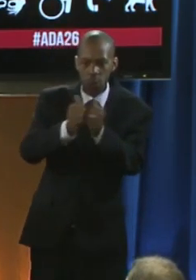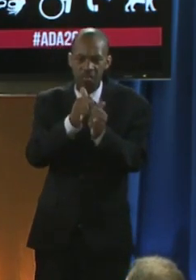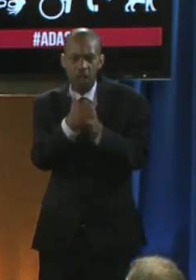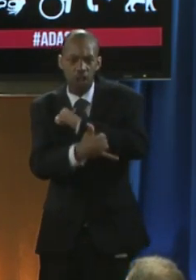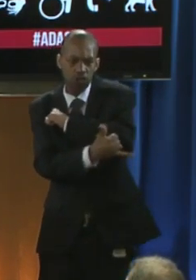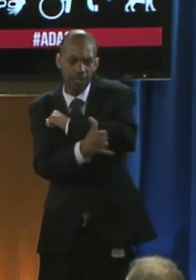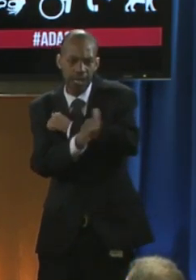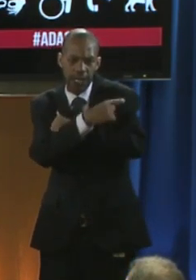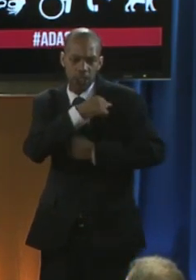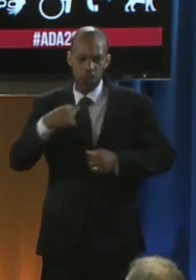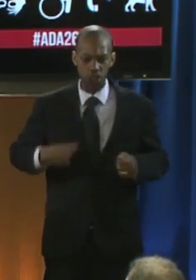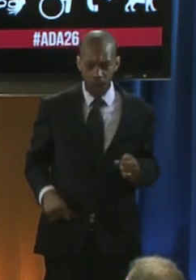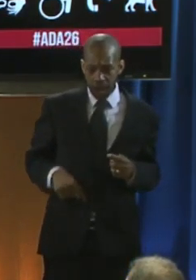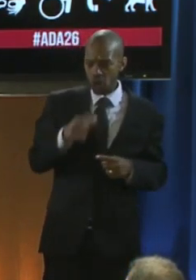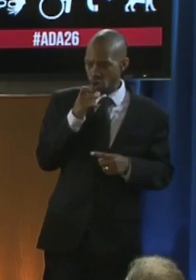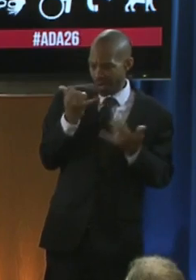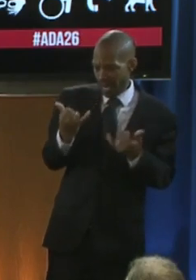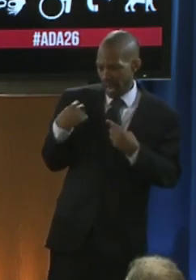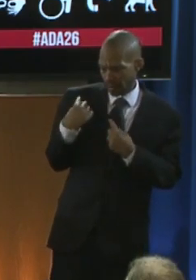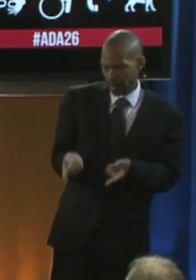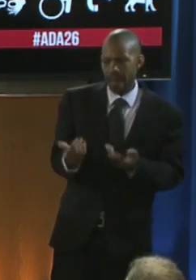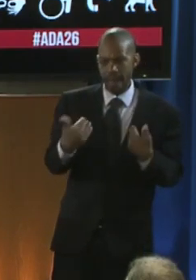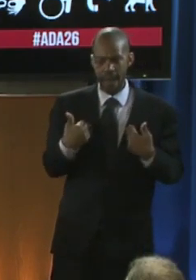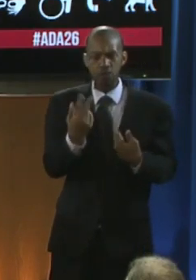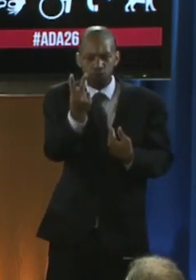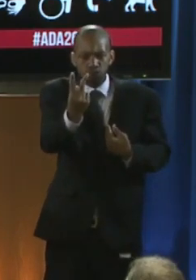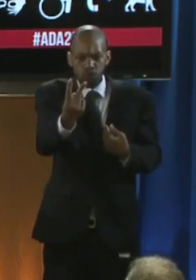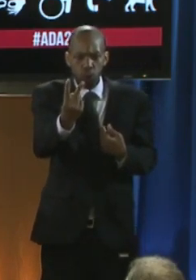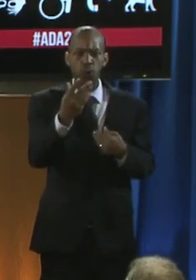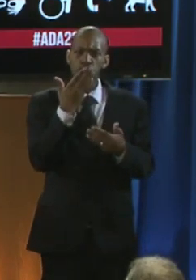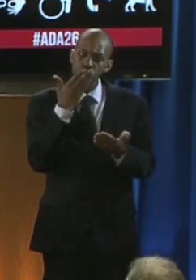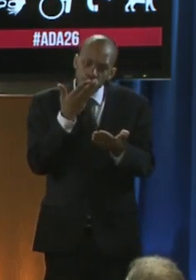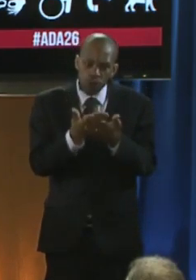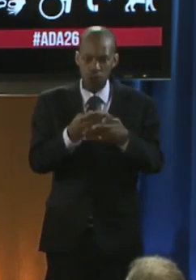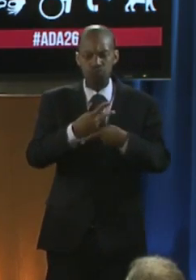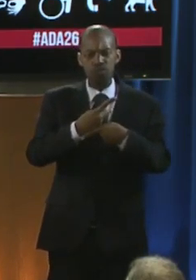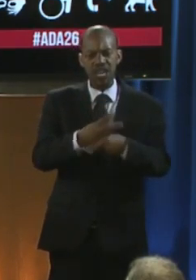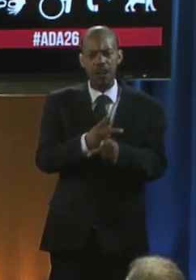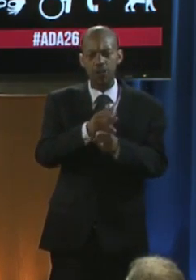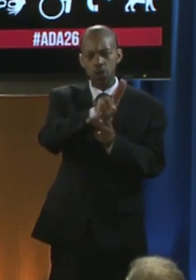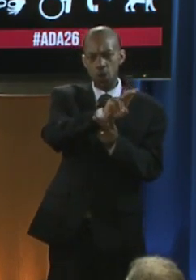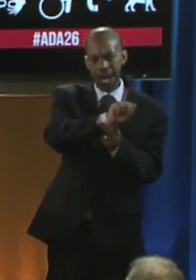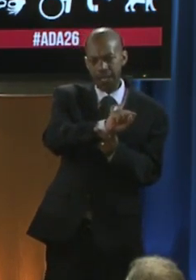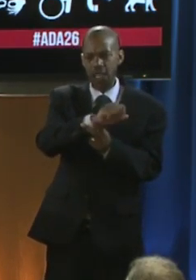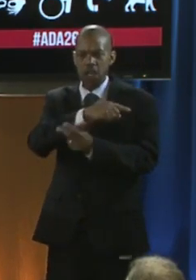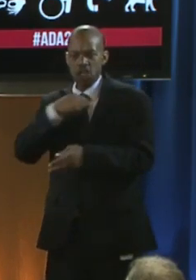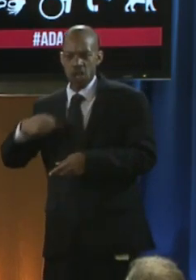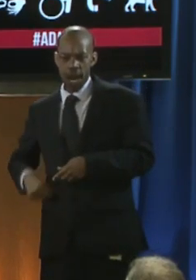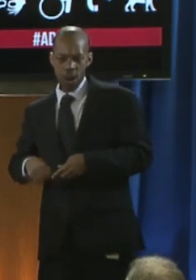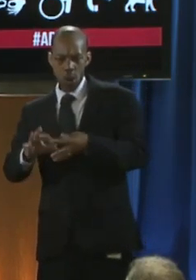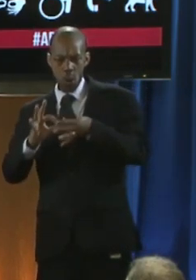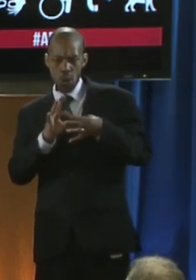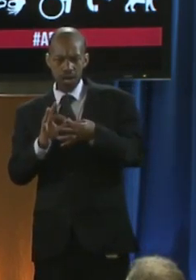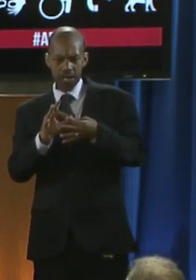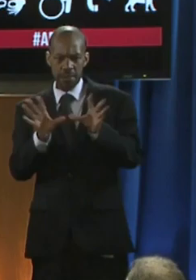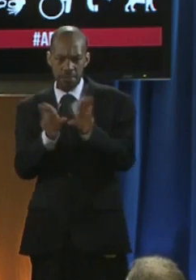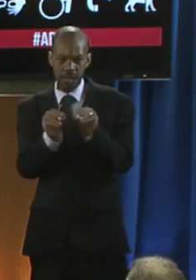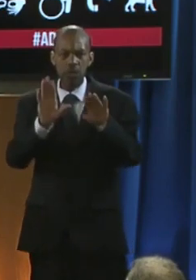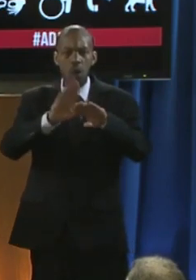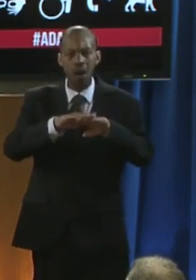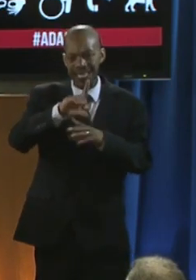China, with whom we have now held two very productive U.S.-China coordination meetings on